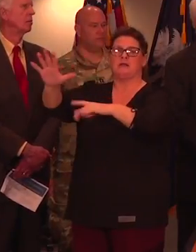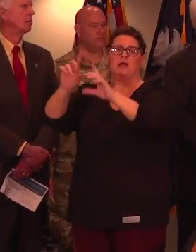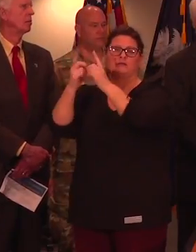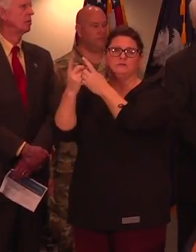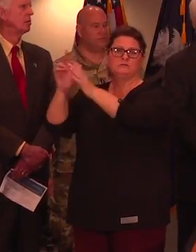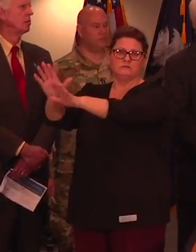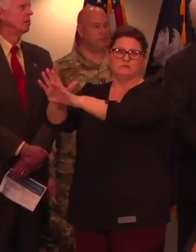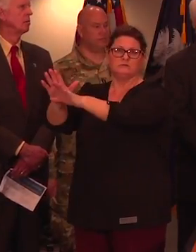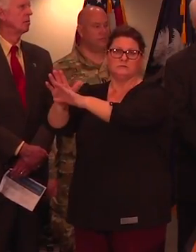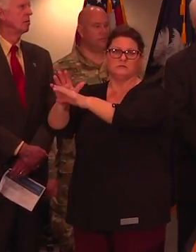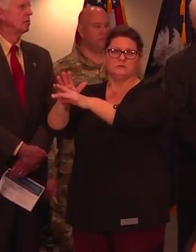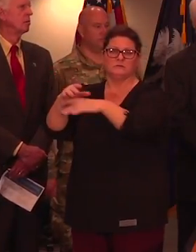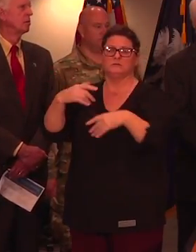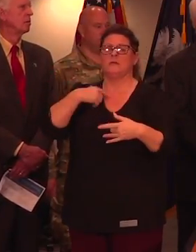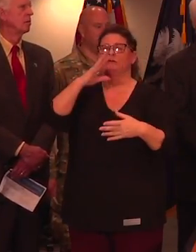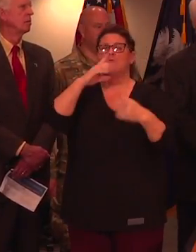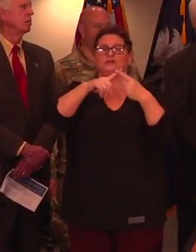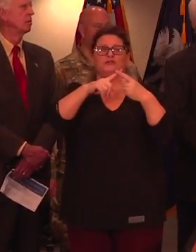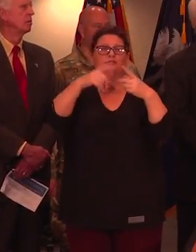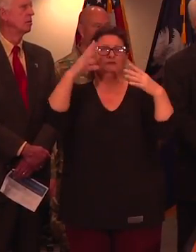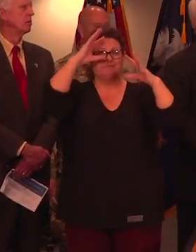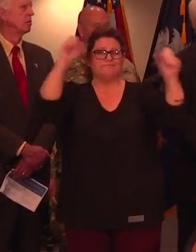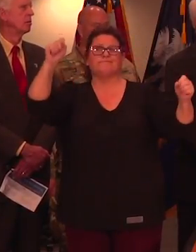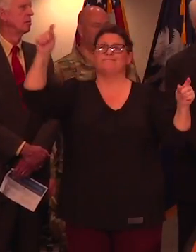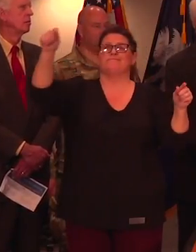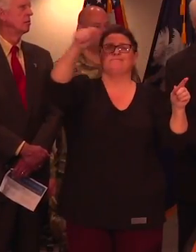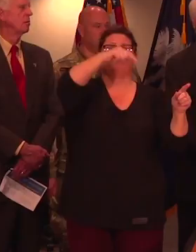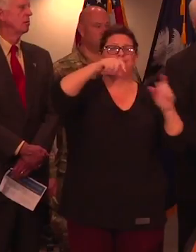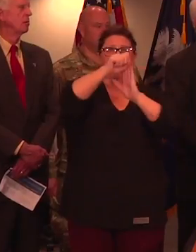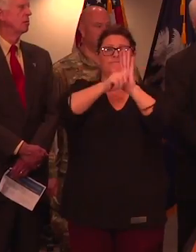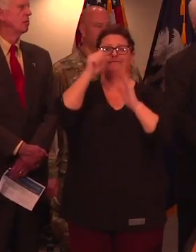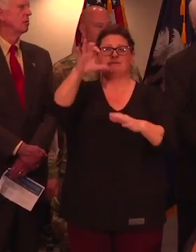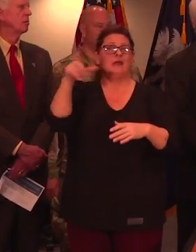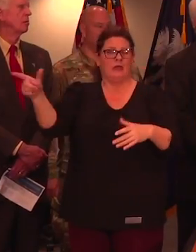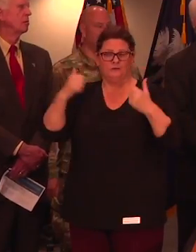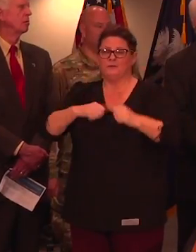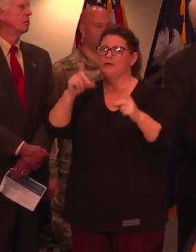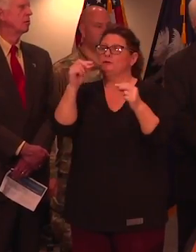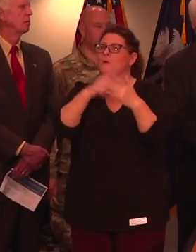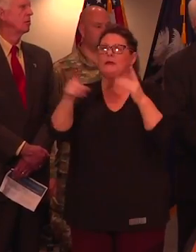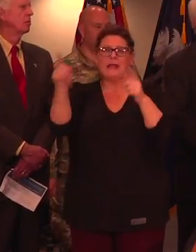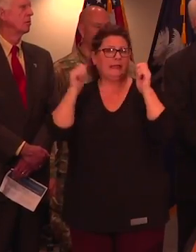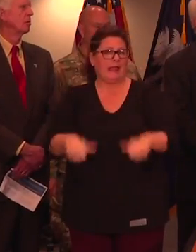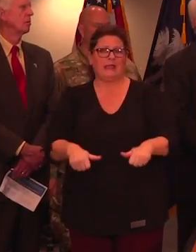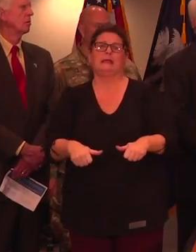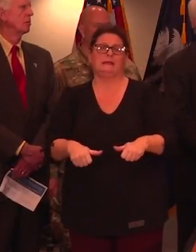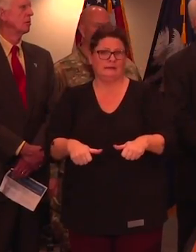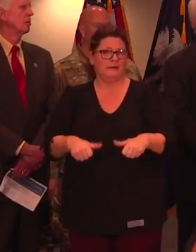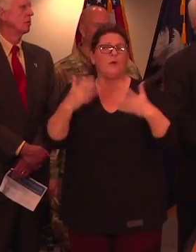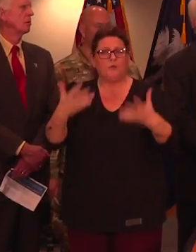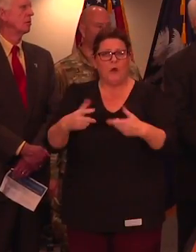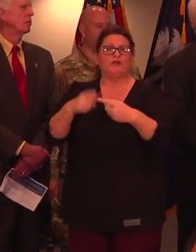In talking with the superintendents across the state, I can tell you they're doing everything possible. Their intent is to keep those